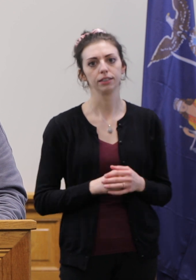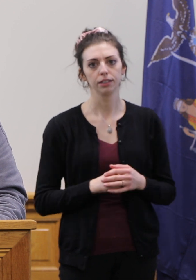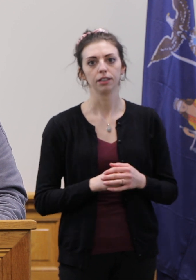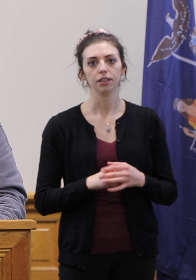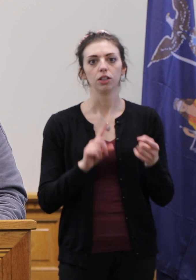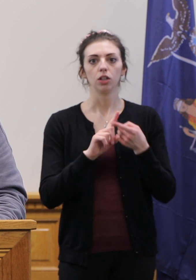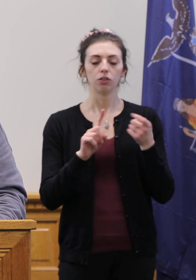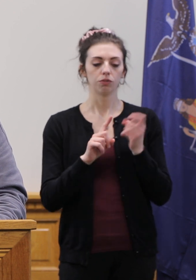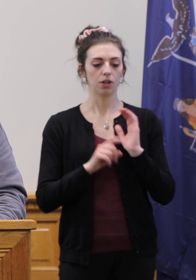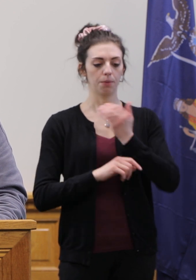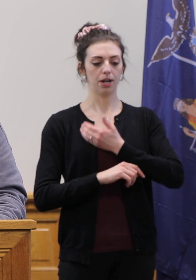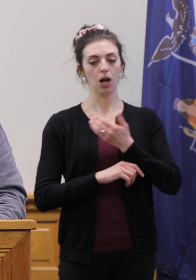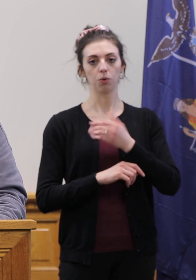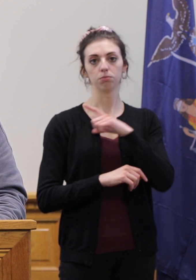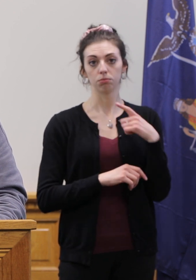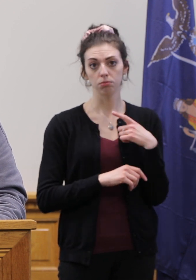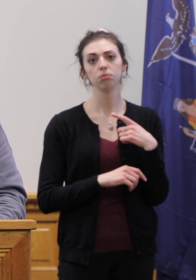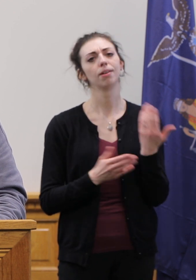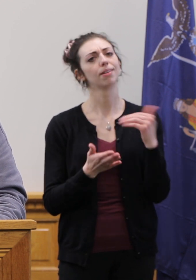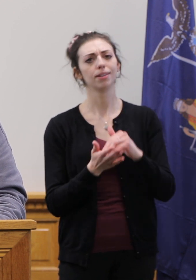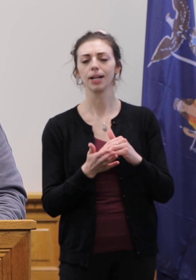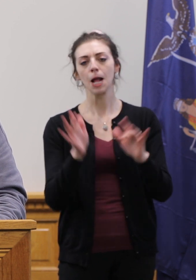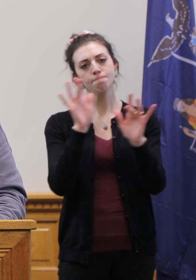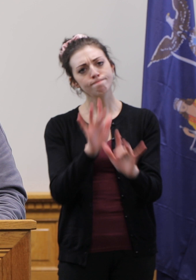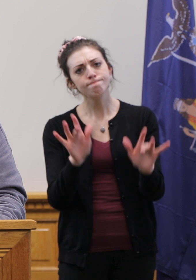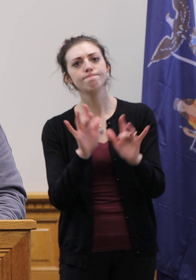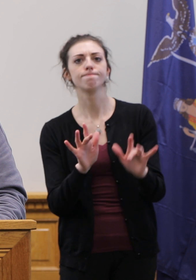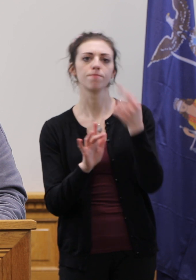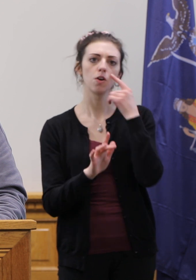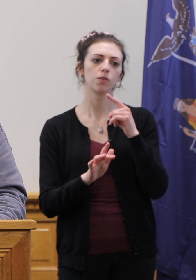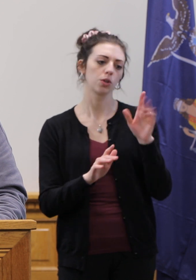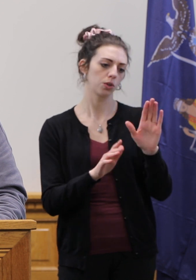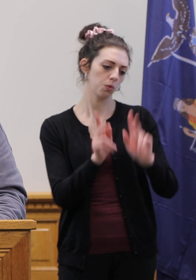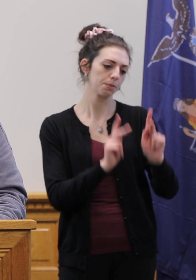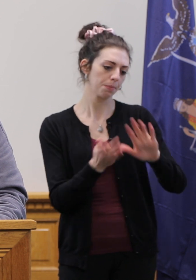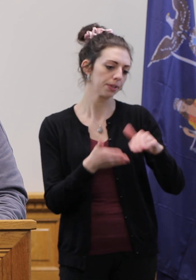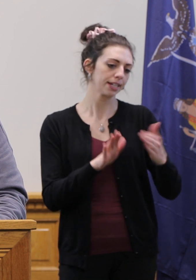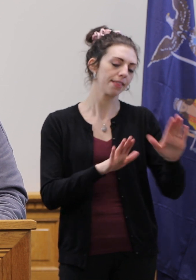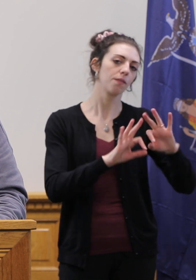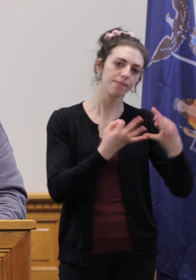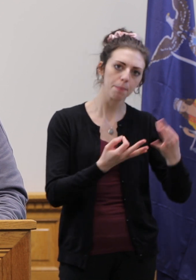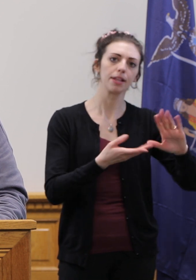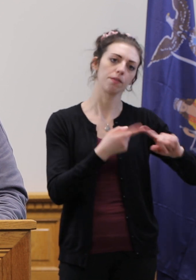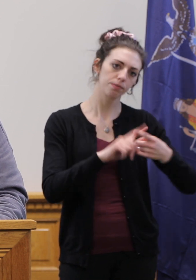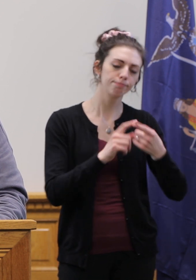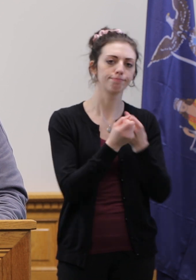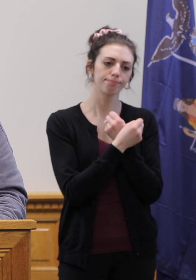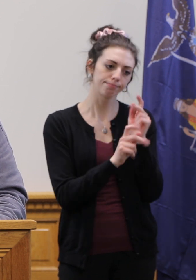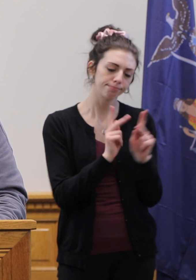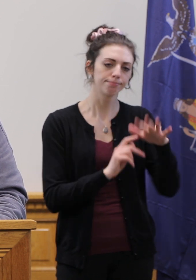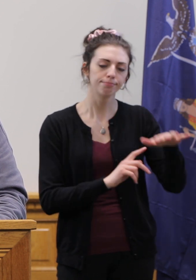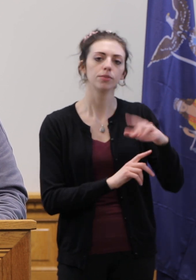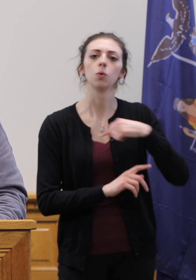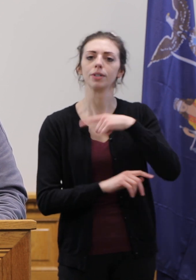Oswego County Legislature, I once again extend our sympathy to their families and loved ones. We must continue to be proactive about our